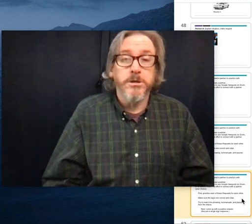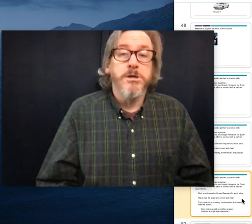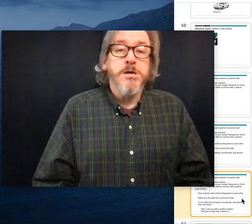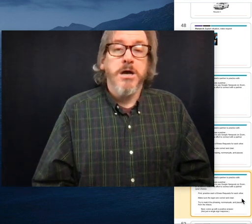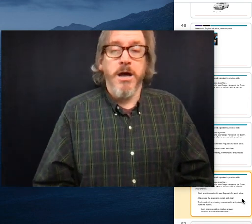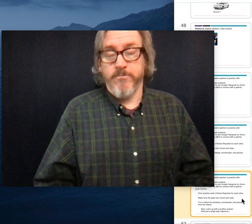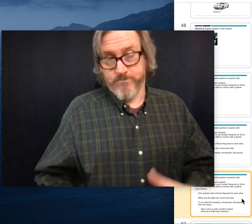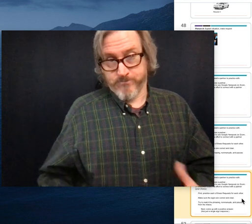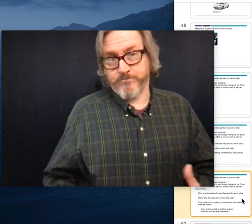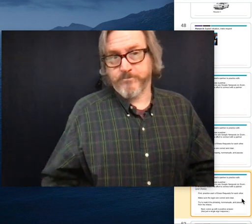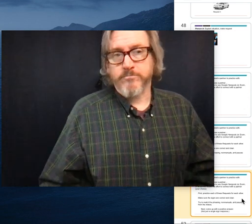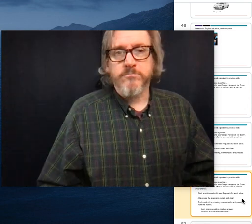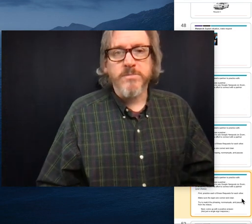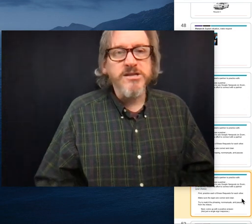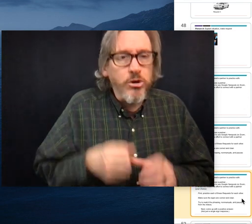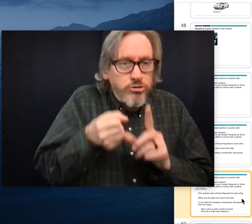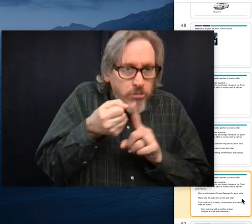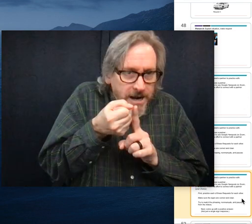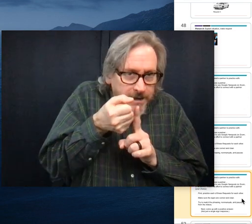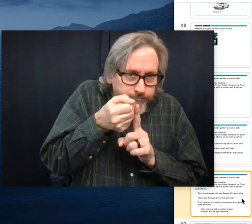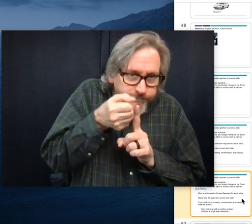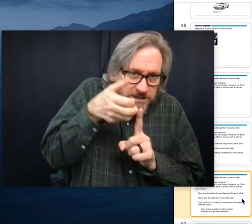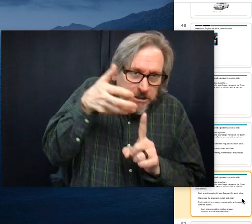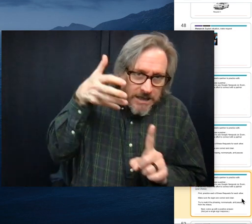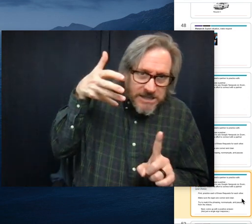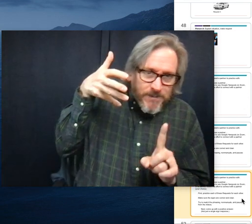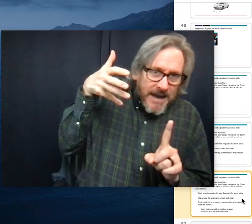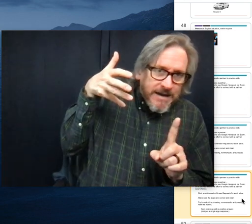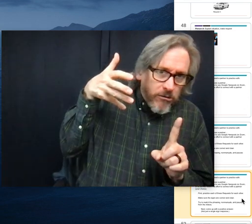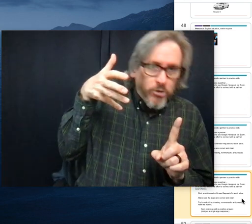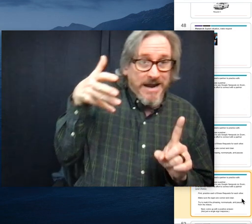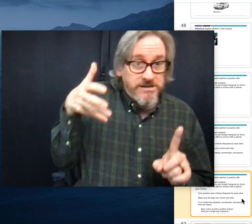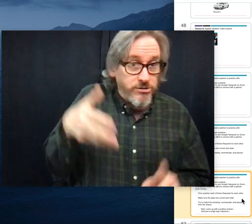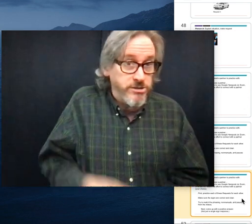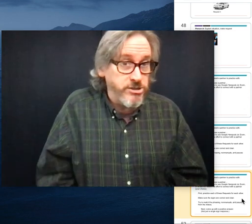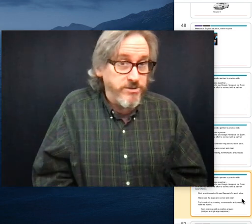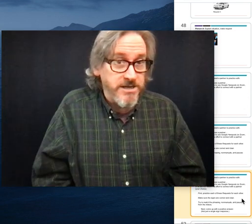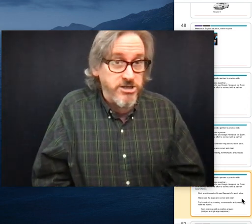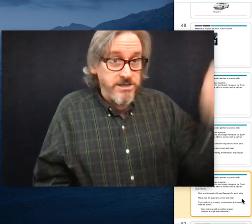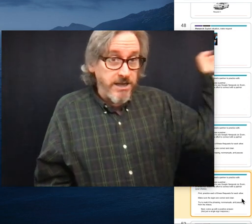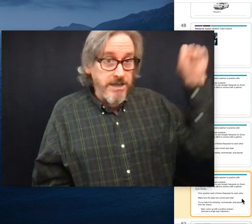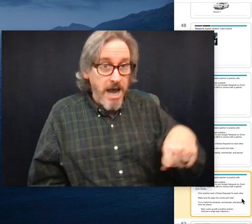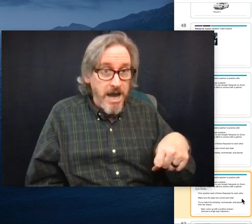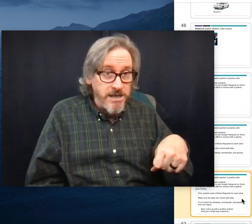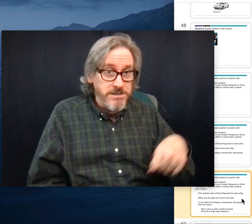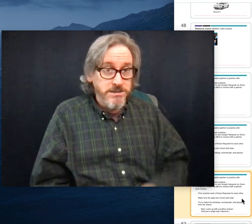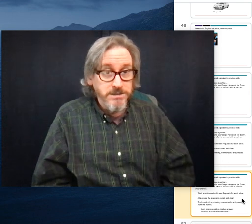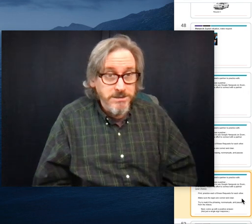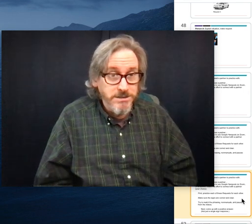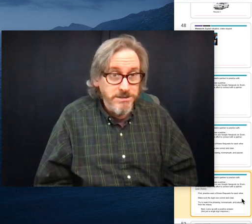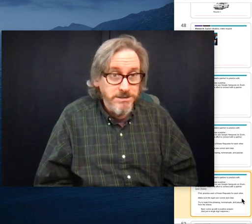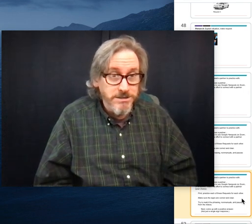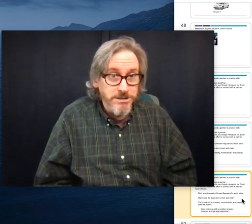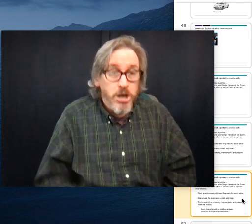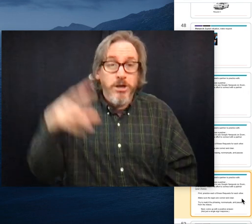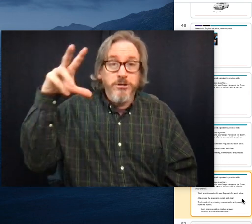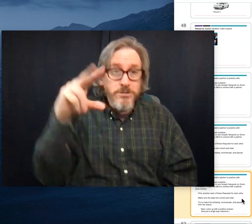Slow it down, answer, come up with an answer. We haven't done the answers yet. We're just doing the